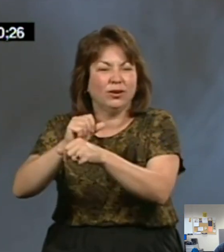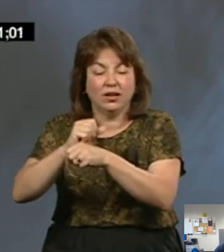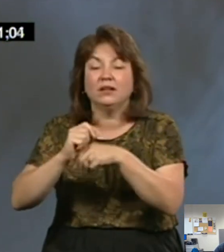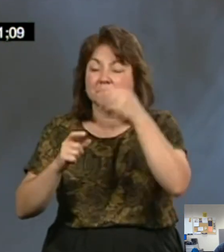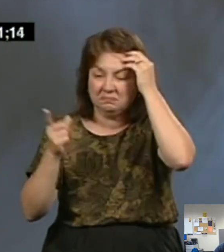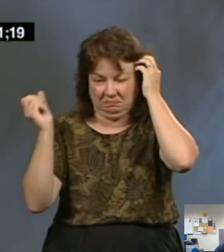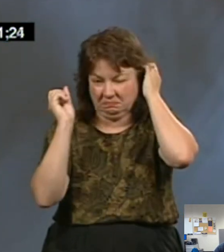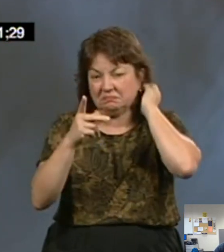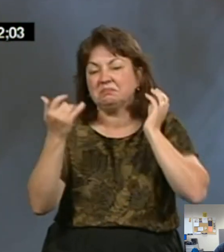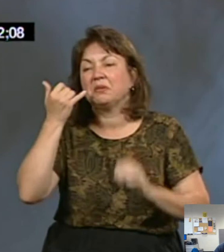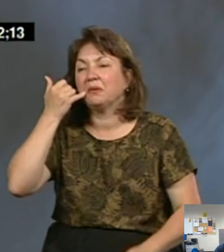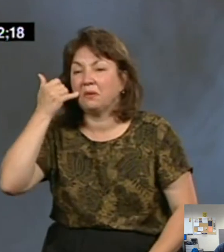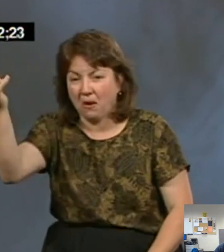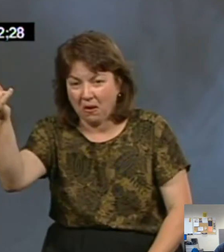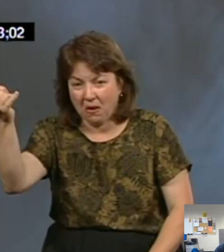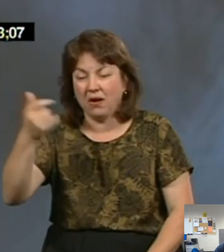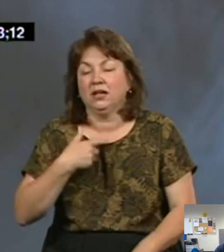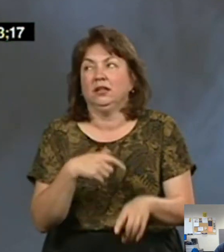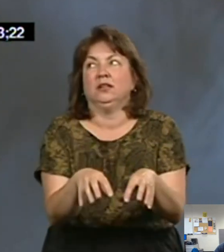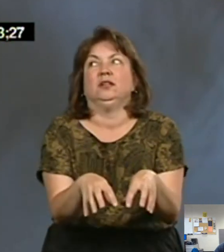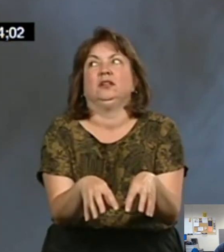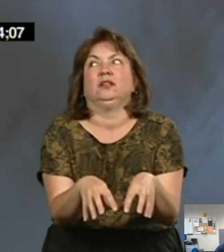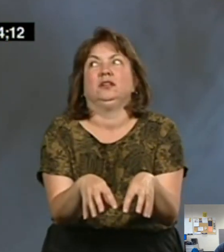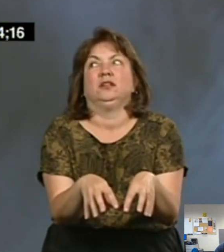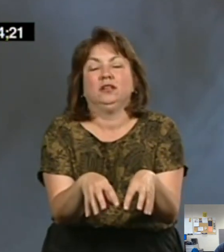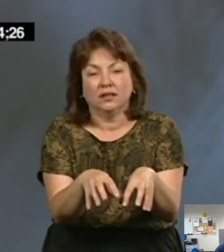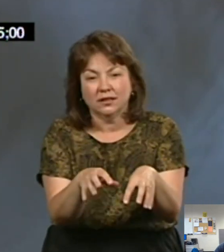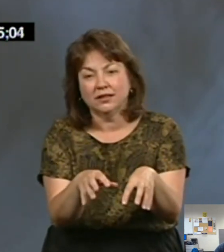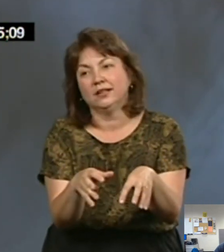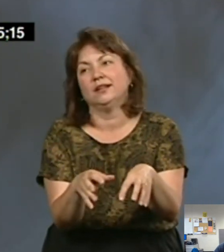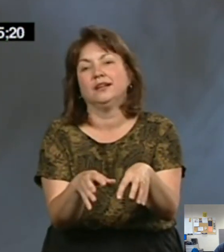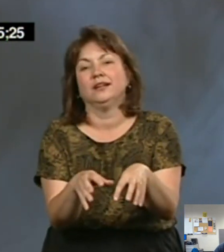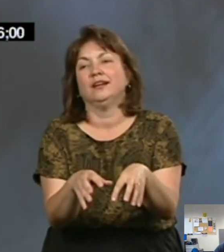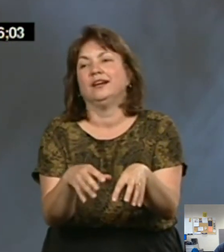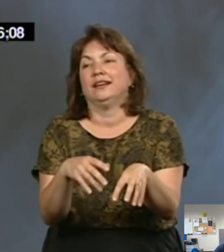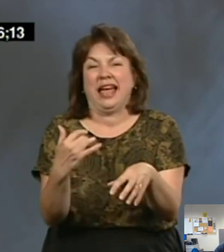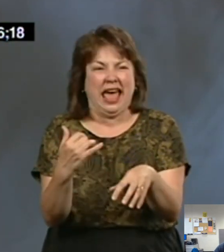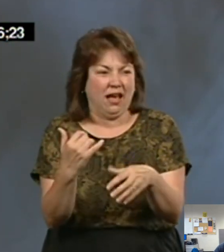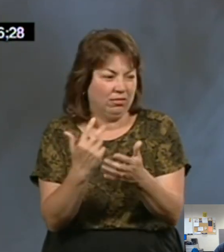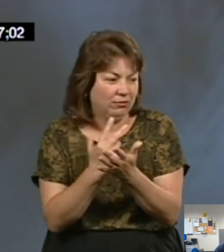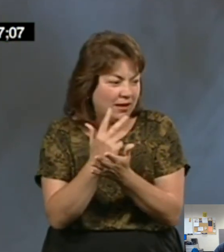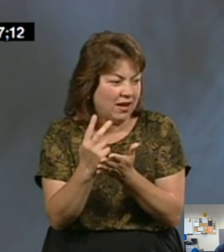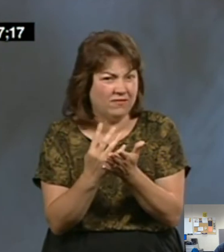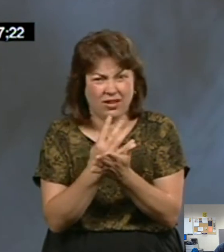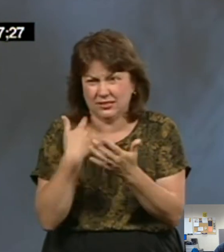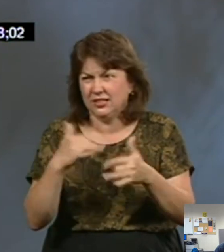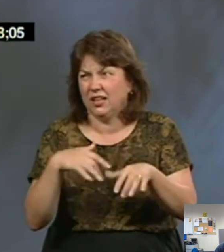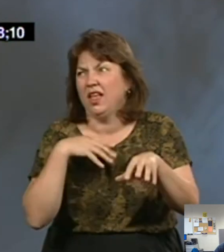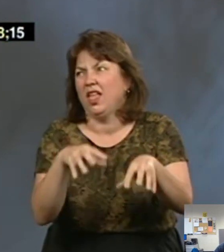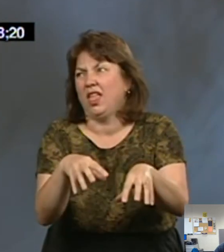And so they called a nurse to ask what the next best step would be. I'd been